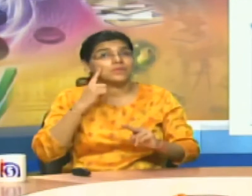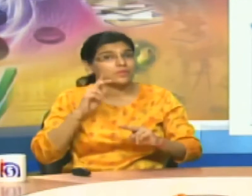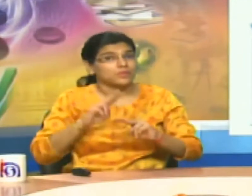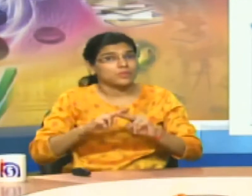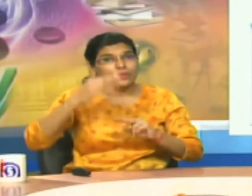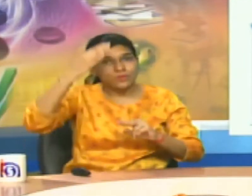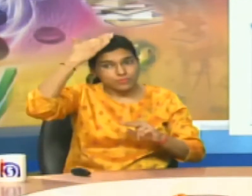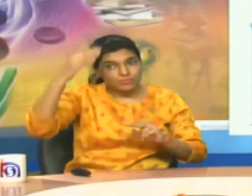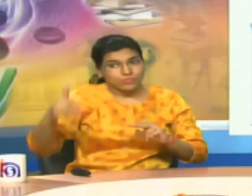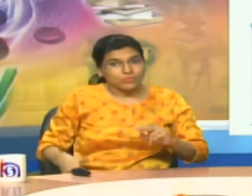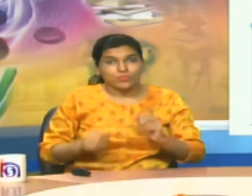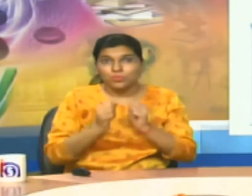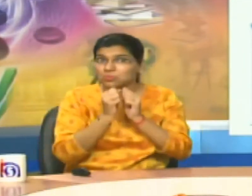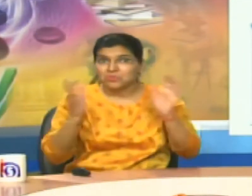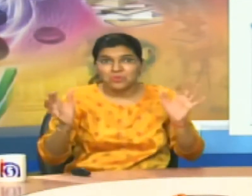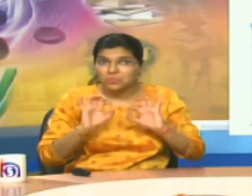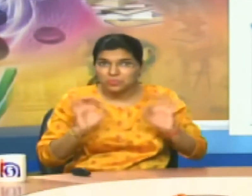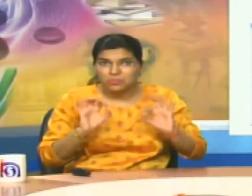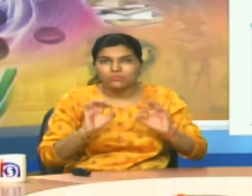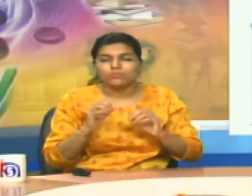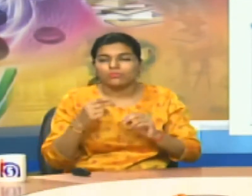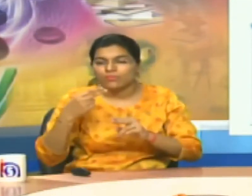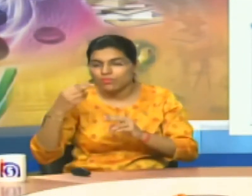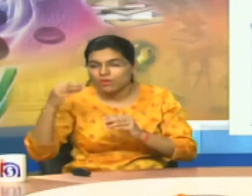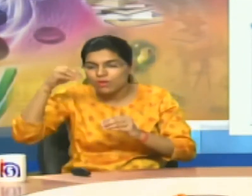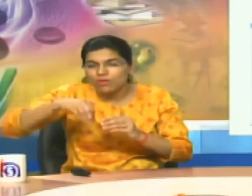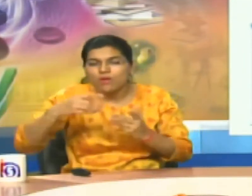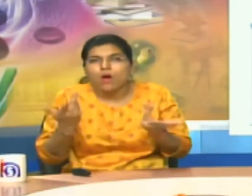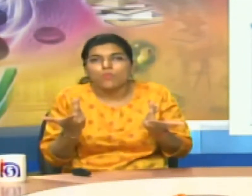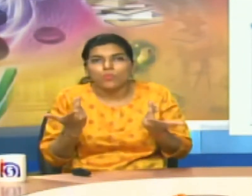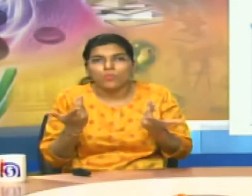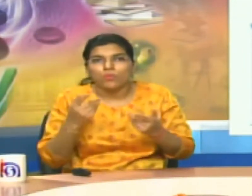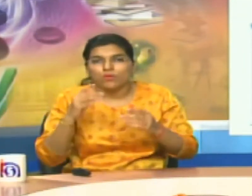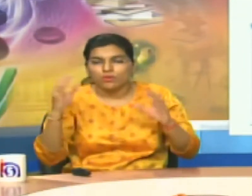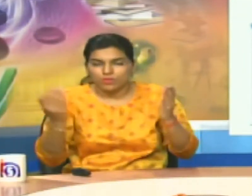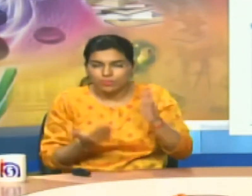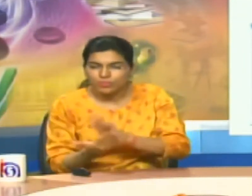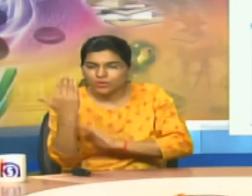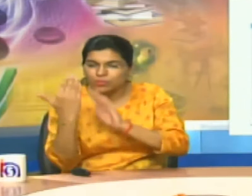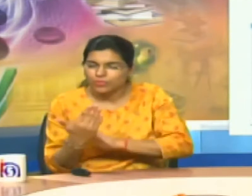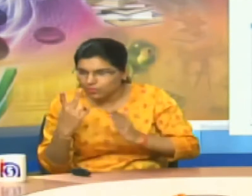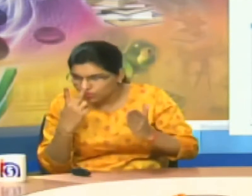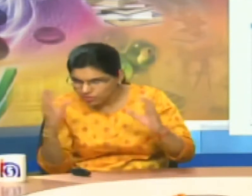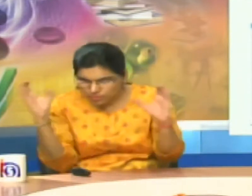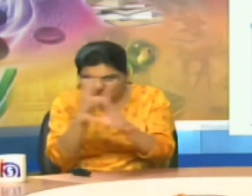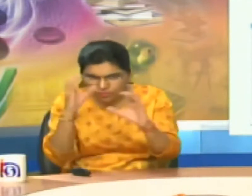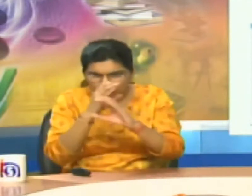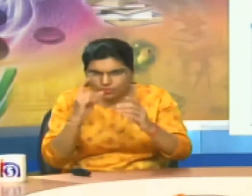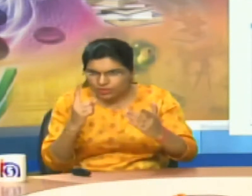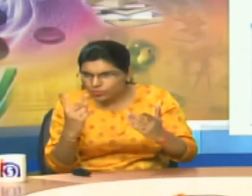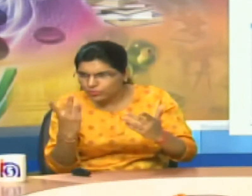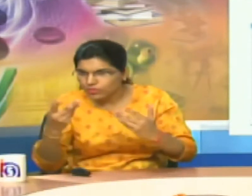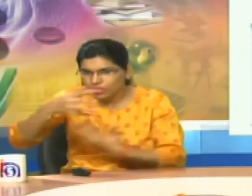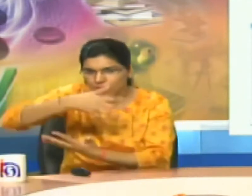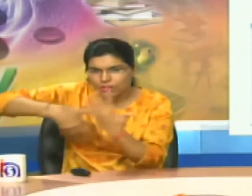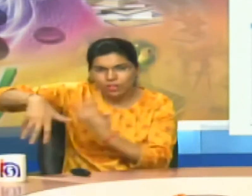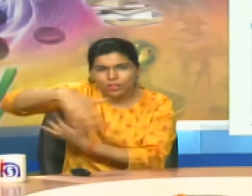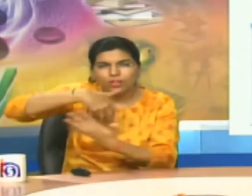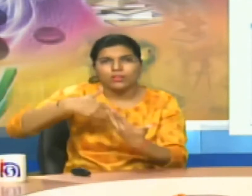have space to do typing. So, in case we do not have header and footer, then how will our printout or